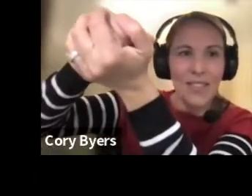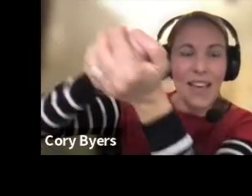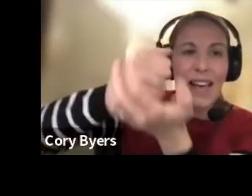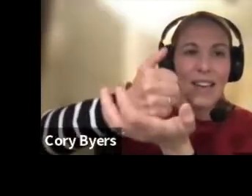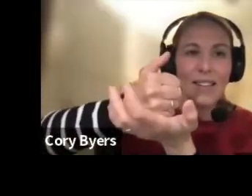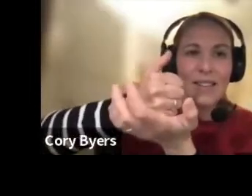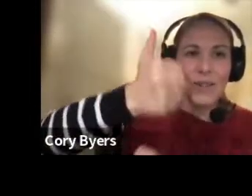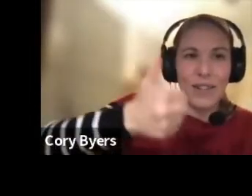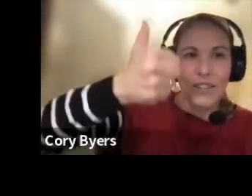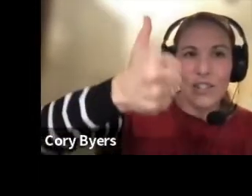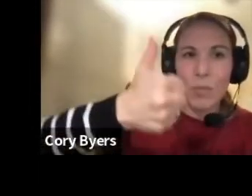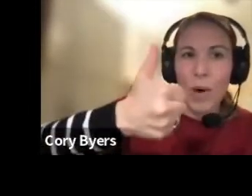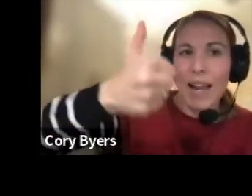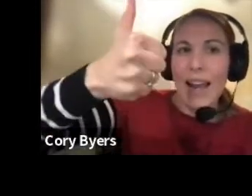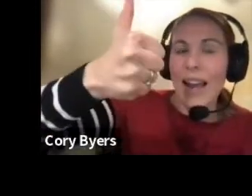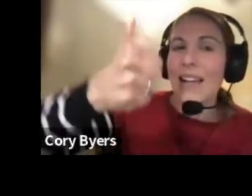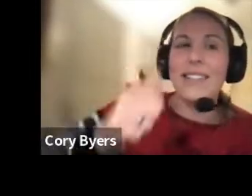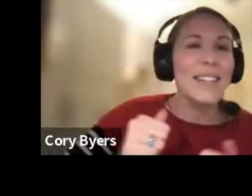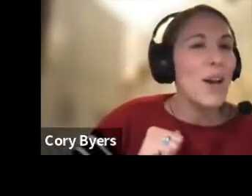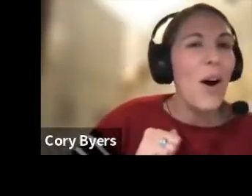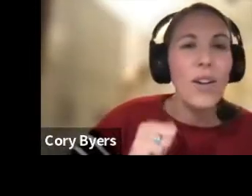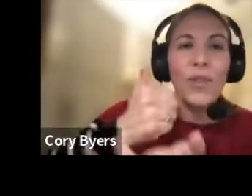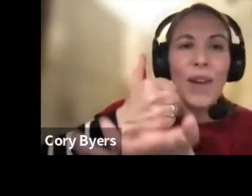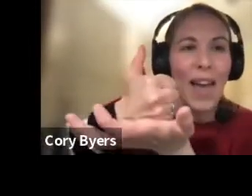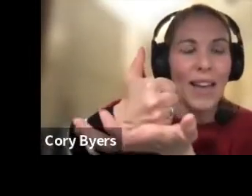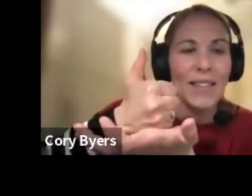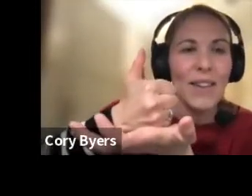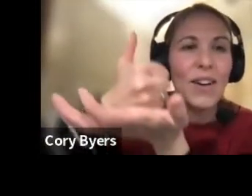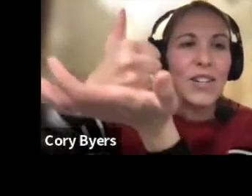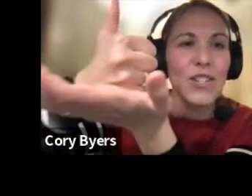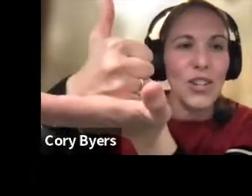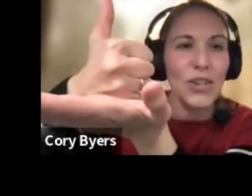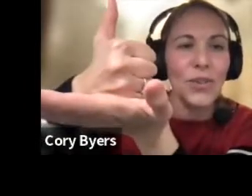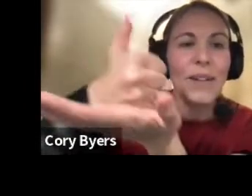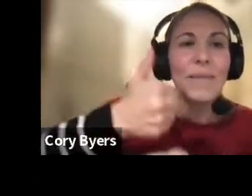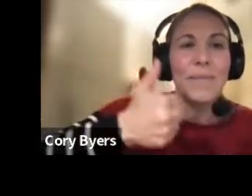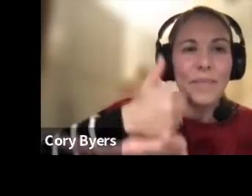like this or just one hand and it's all okay as long